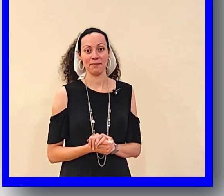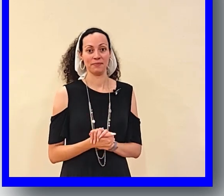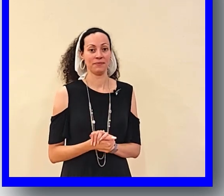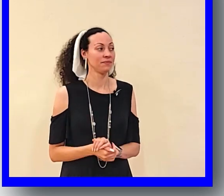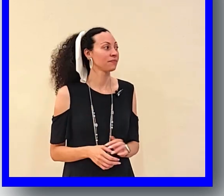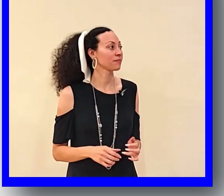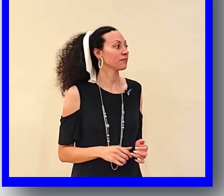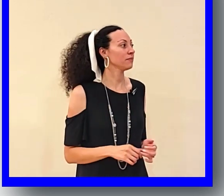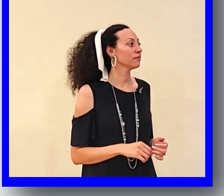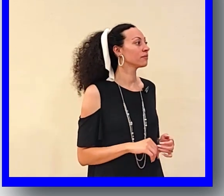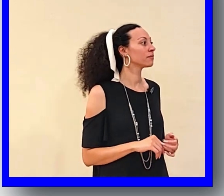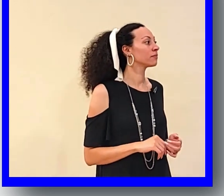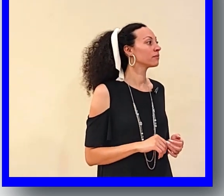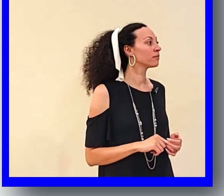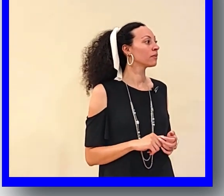Like that.